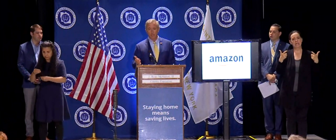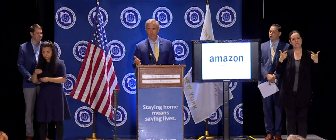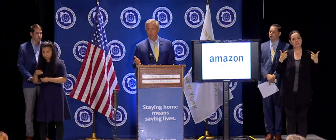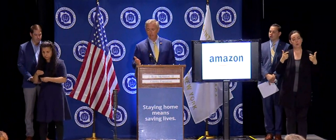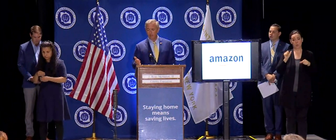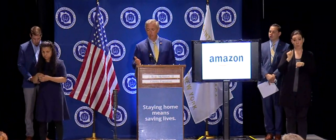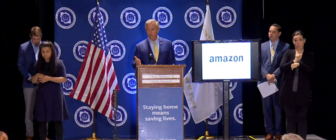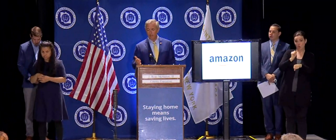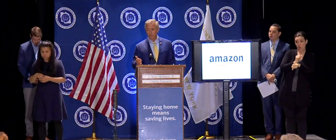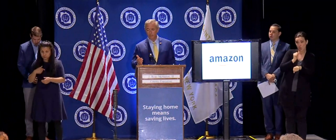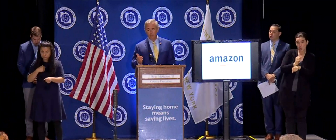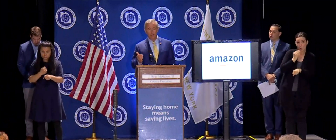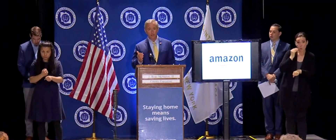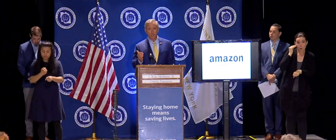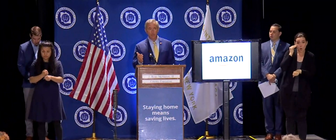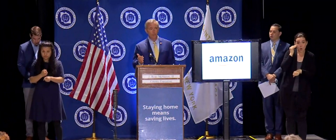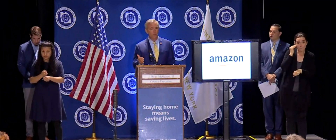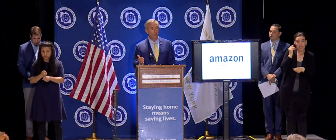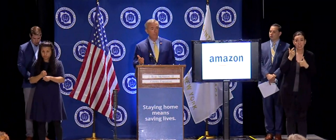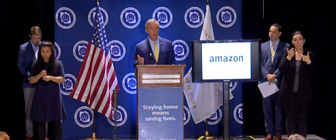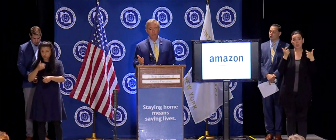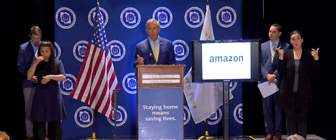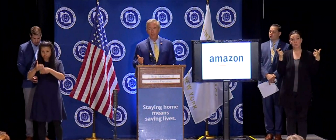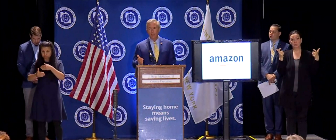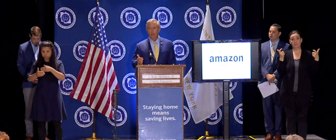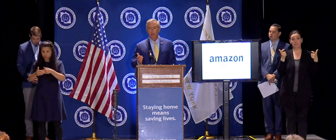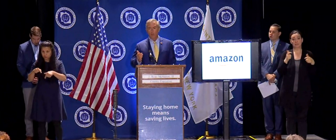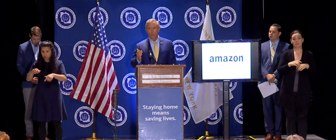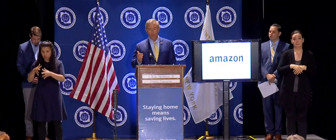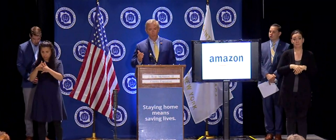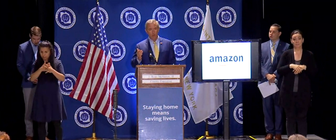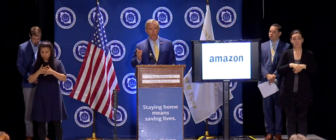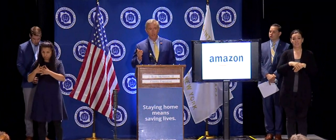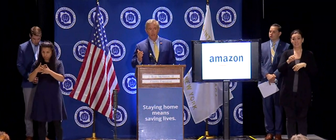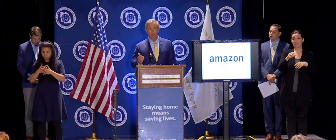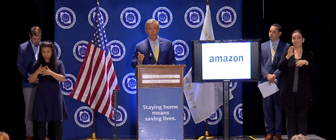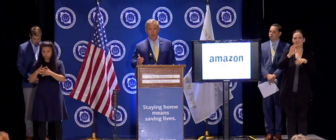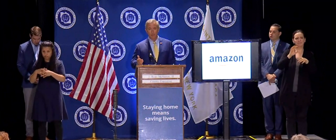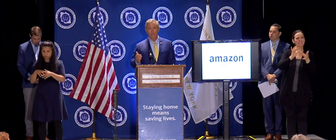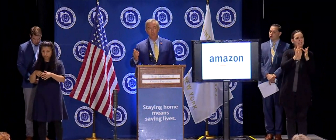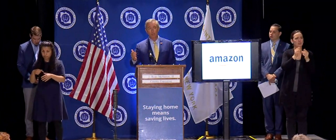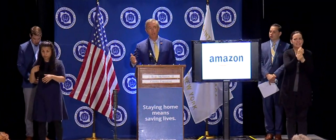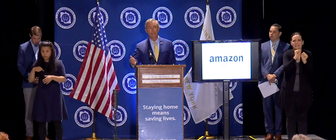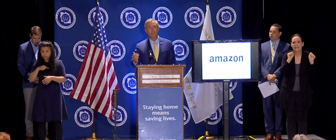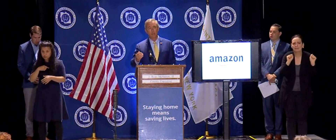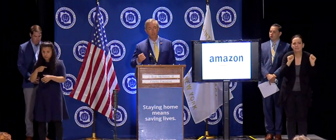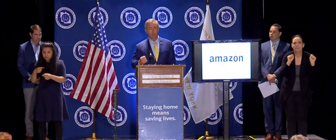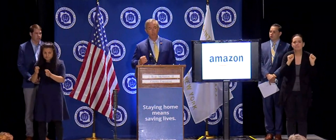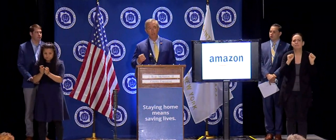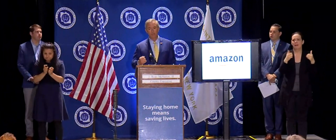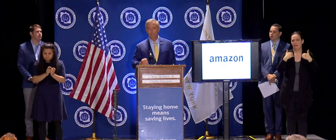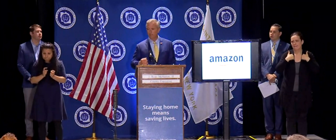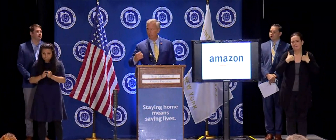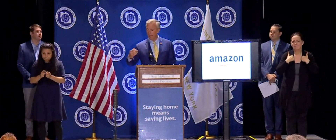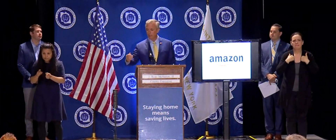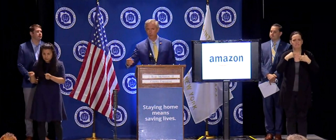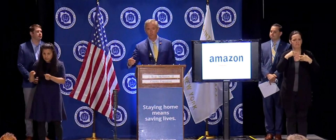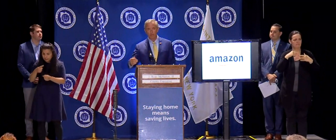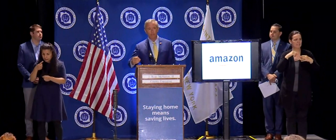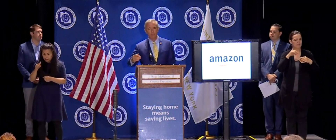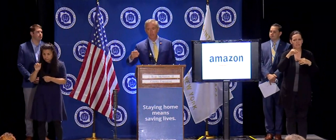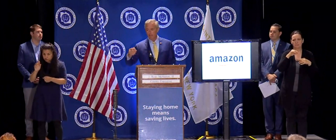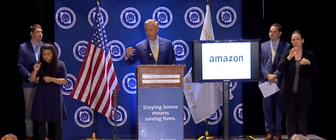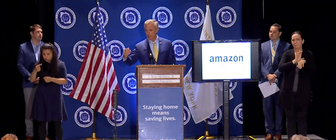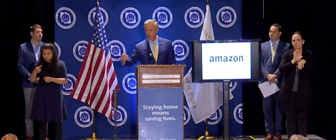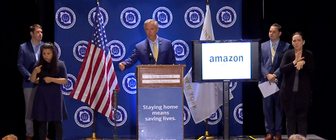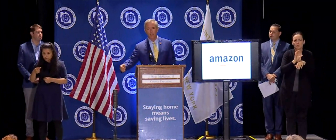and my leadership on the Cybersecurity Subcommittee, we've been talking a lot with Amazon about trying to get them to come up here and invest at the high school